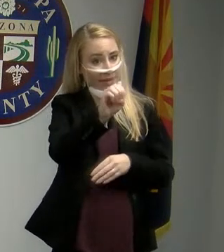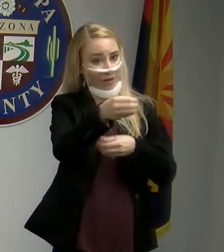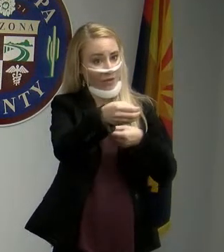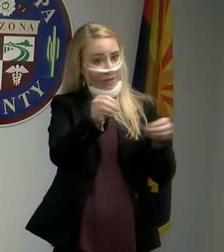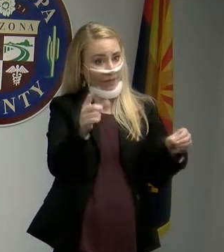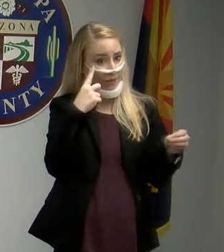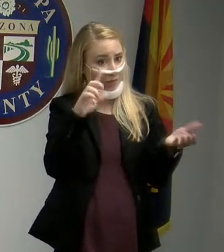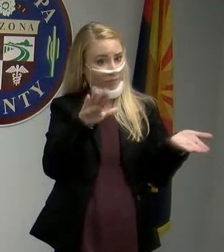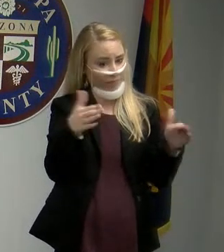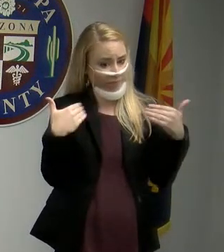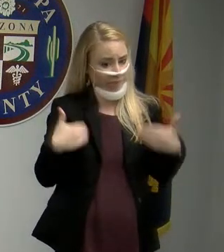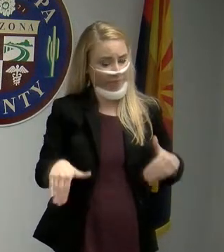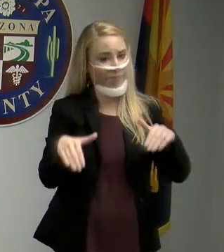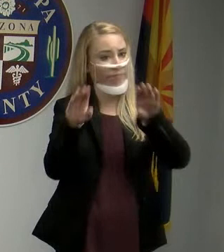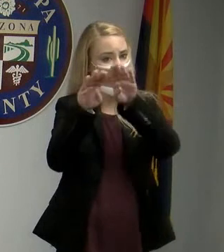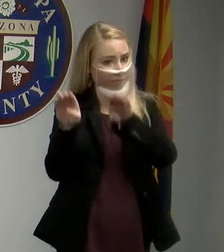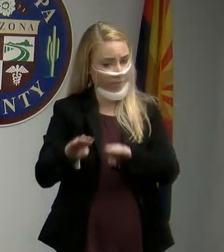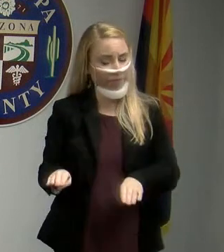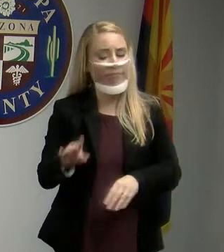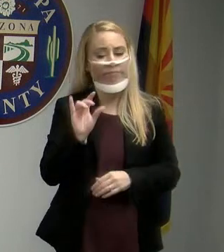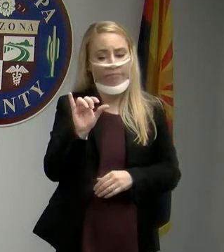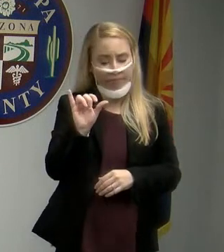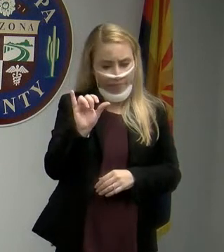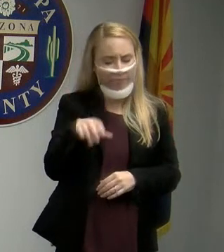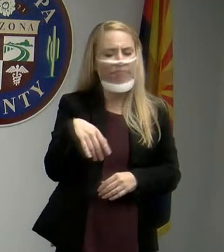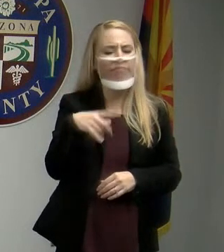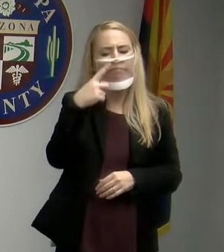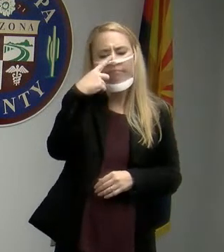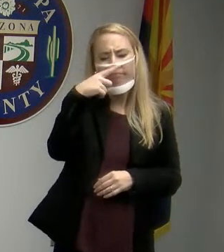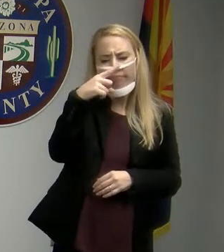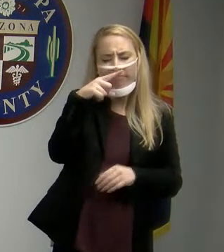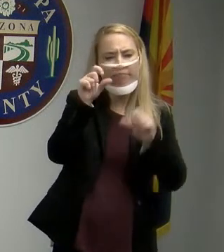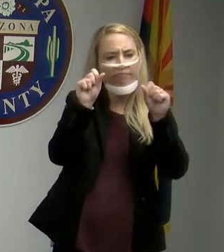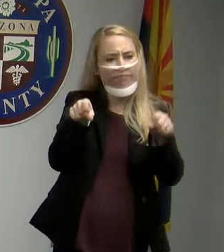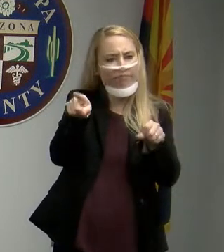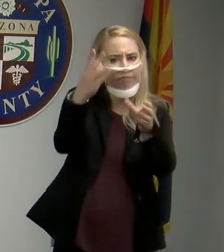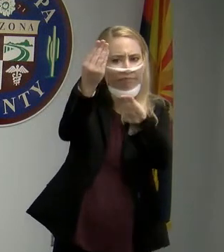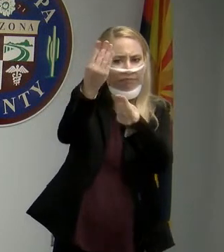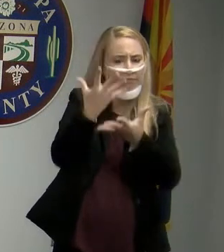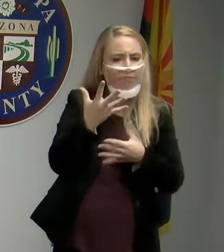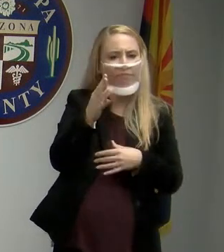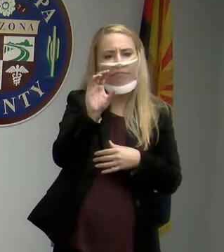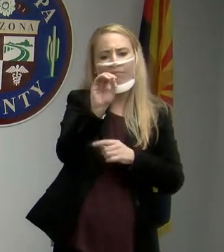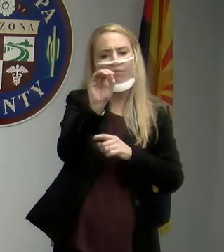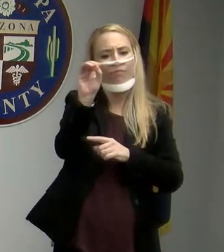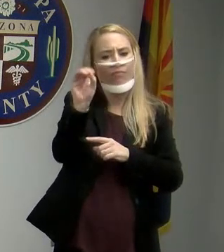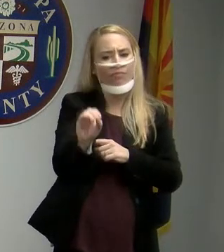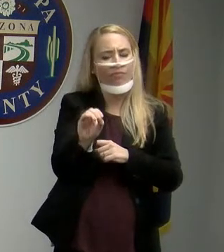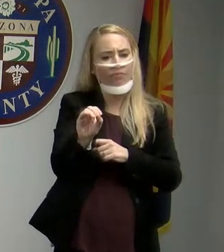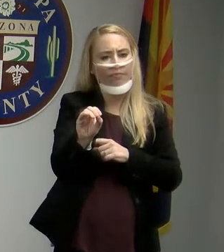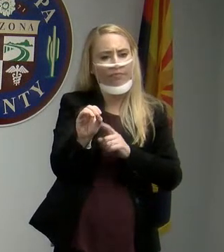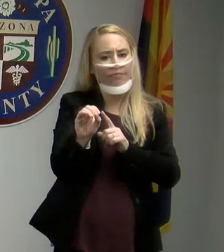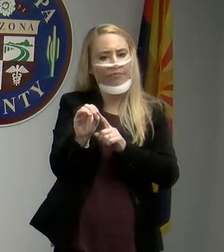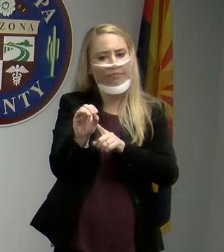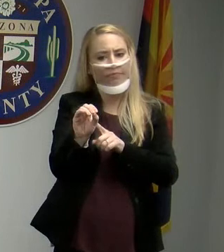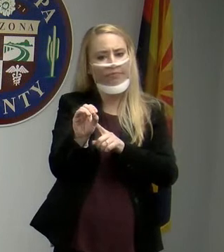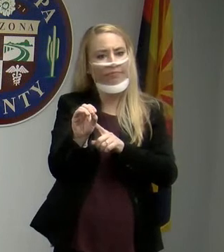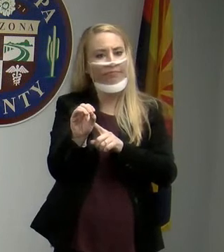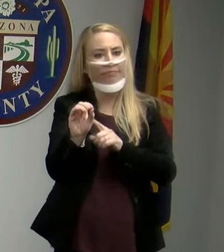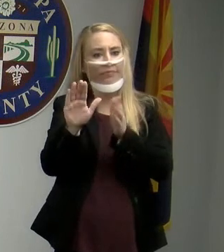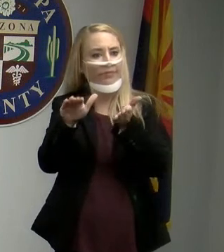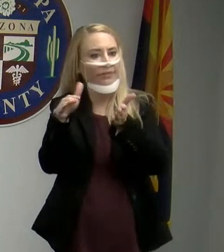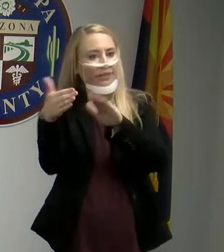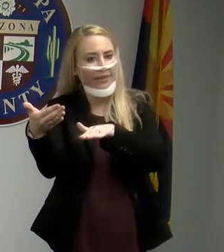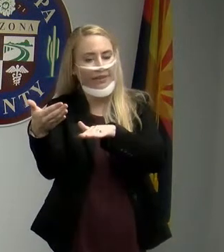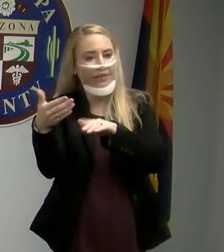My question is, can you give some sort of percentage of deaths by heat,